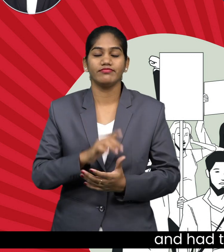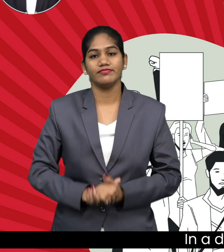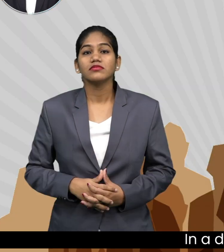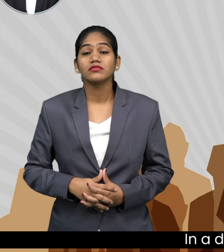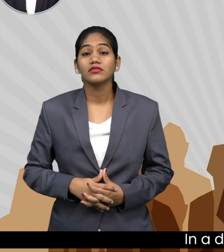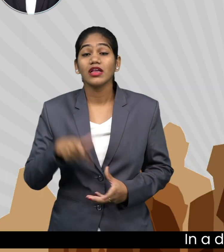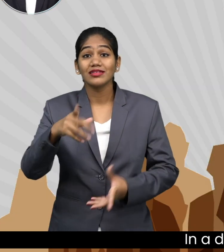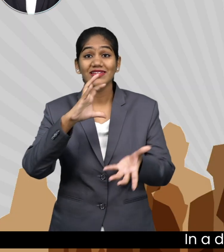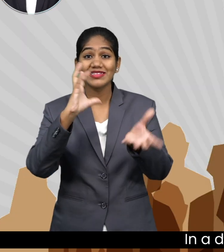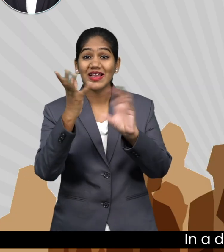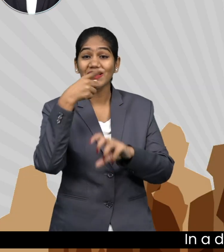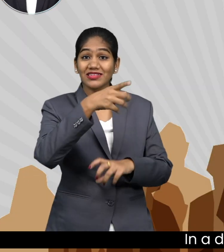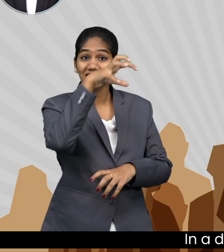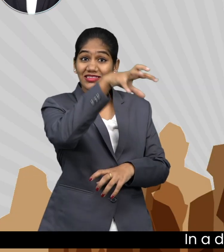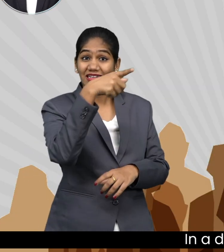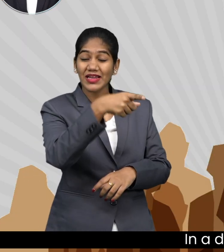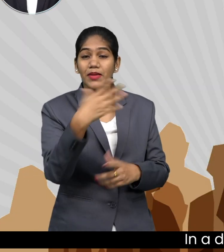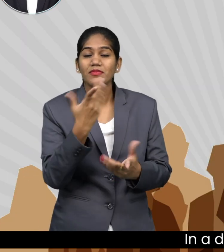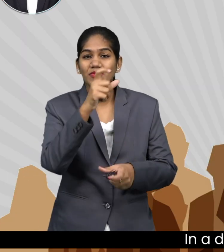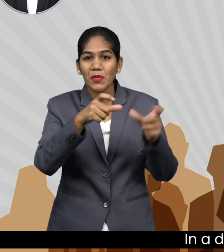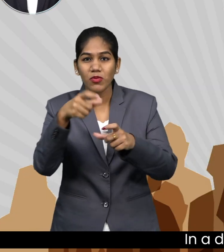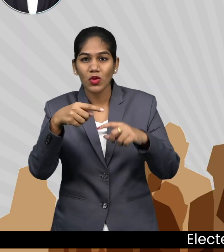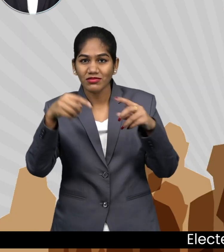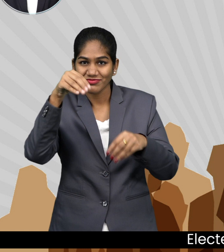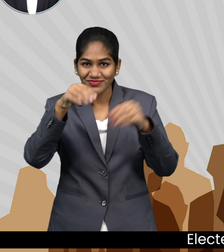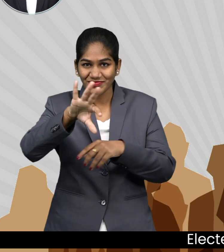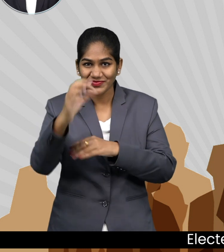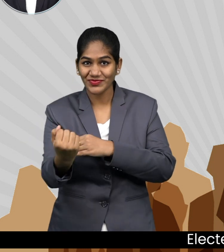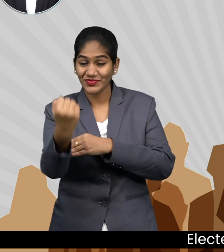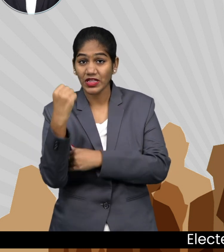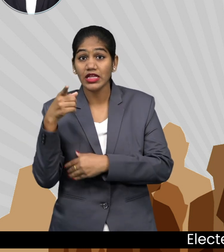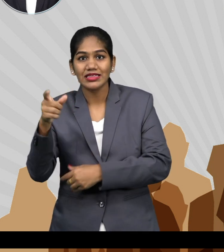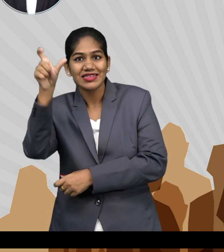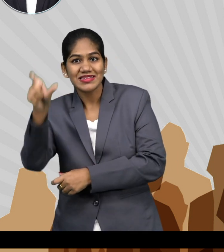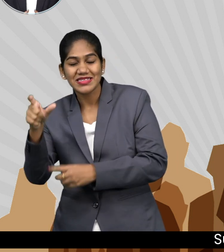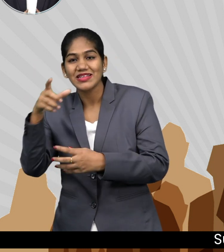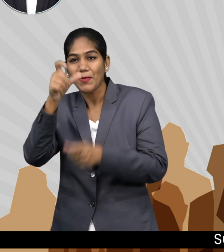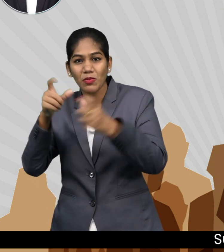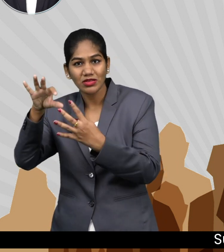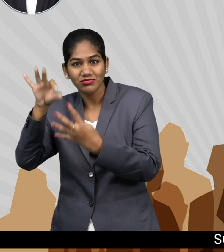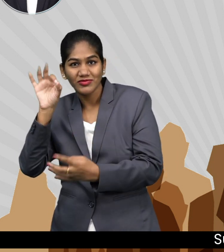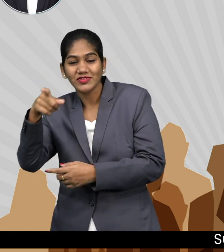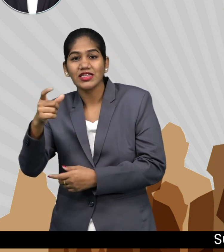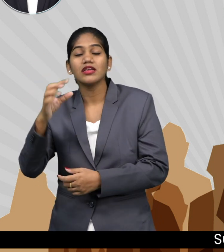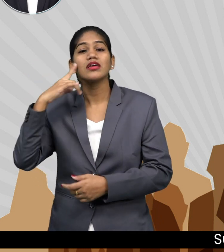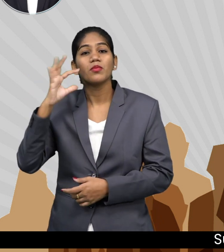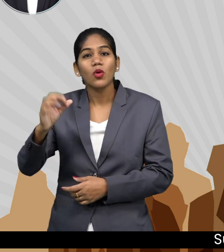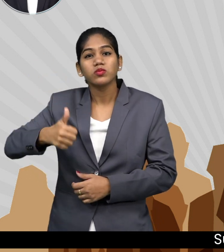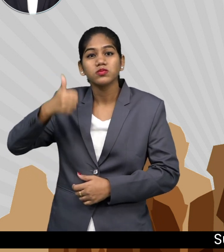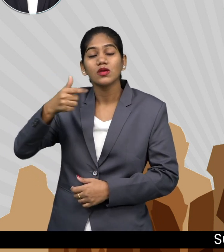In a democratic country, elected representatives hold supreme power